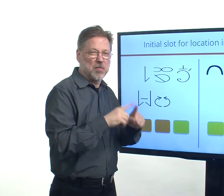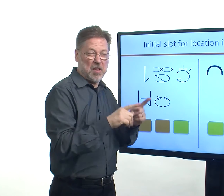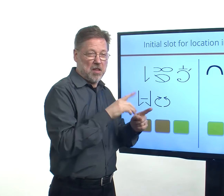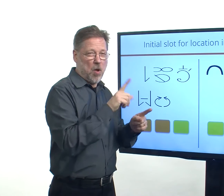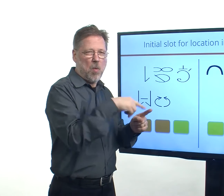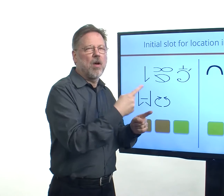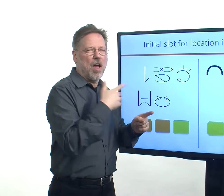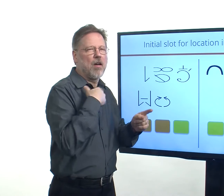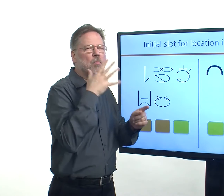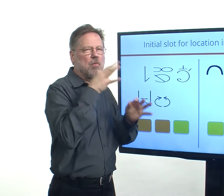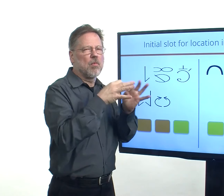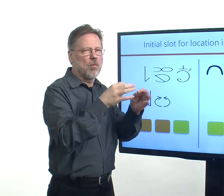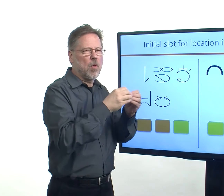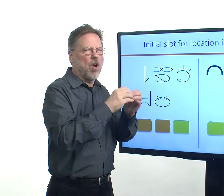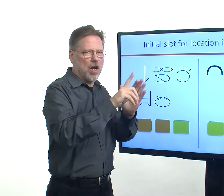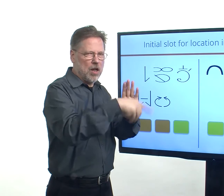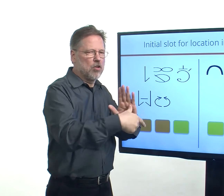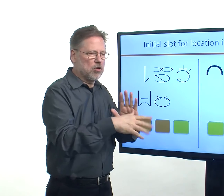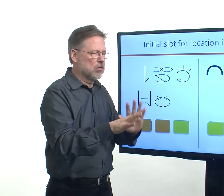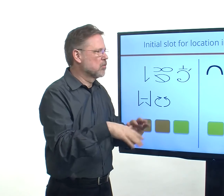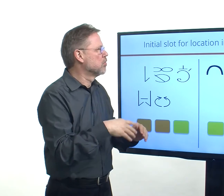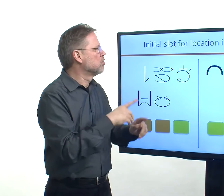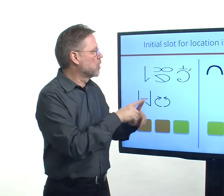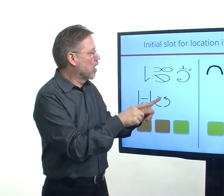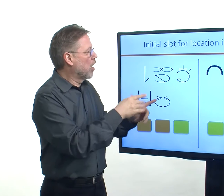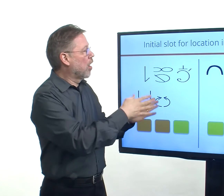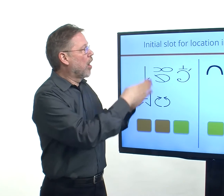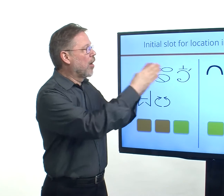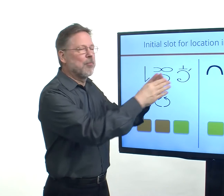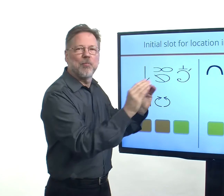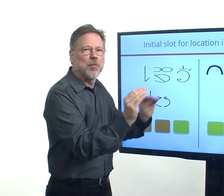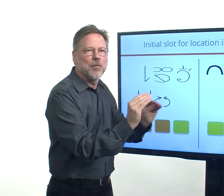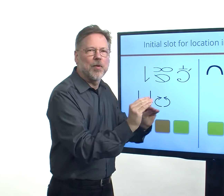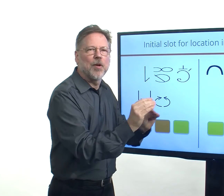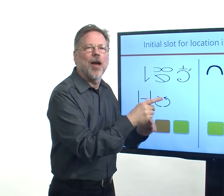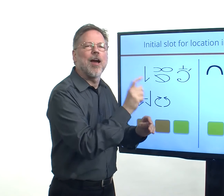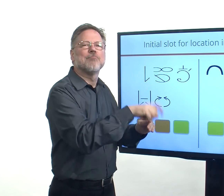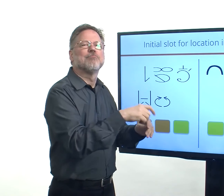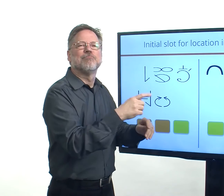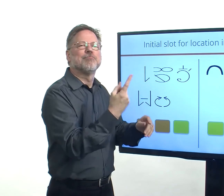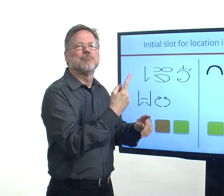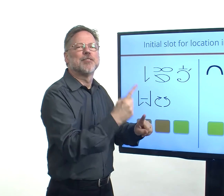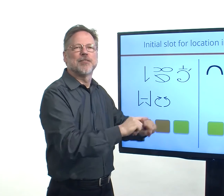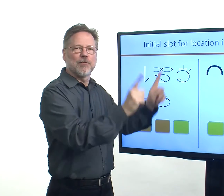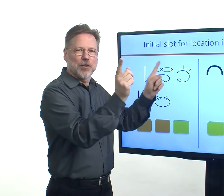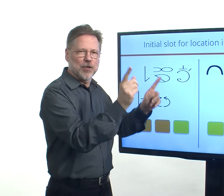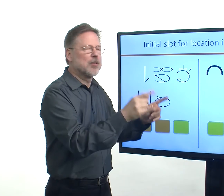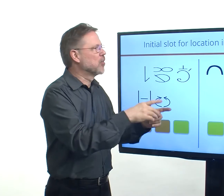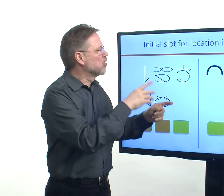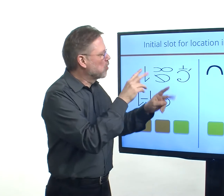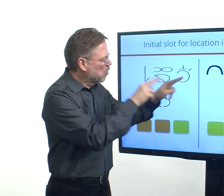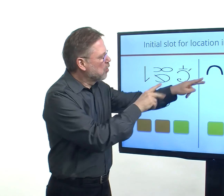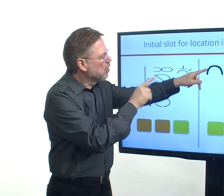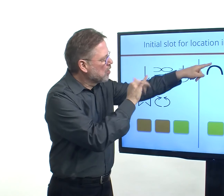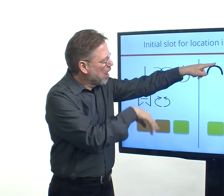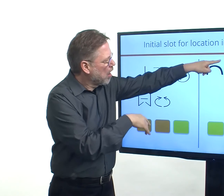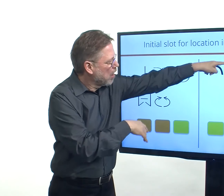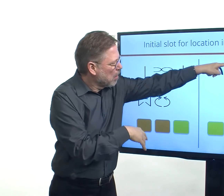but you don't have to rely only on that. I'll describe the system more later. The next slot is for movement, and for that, the DASL team does